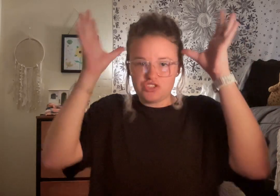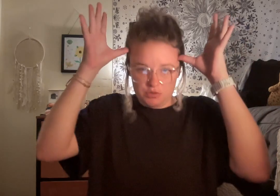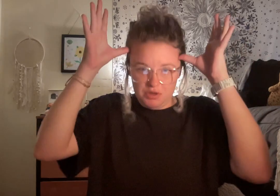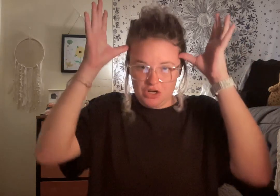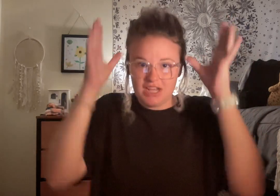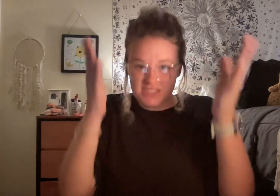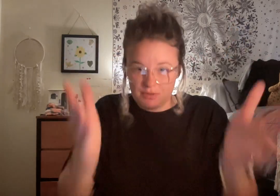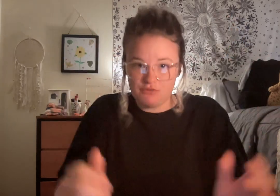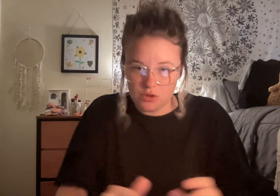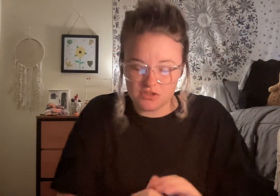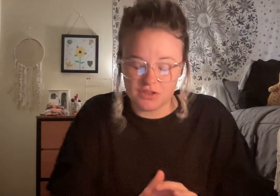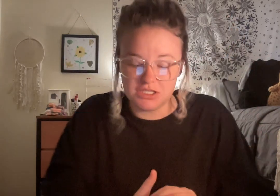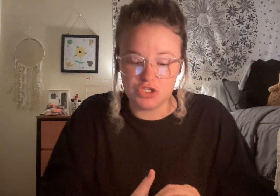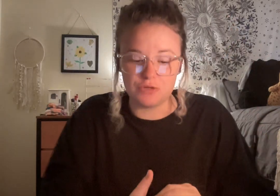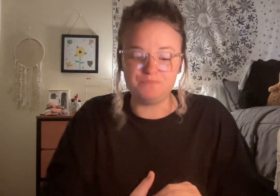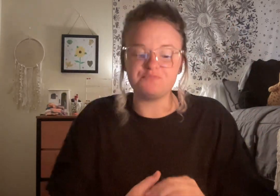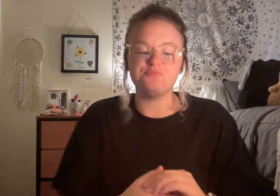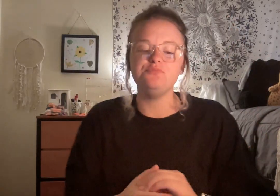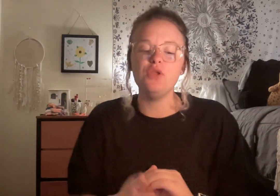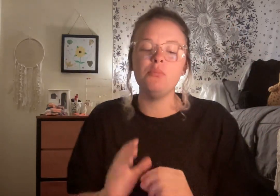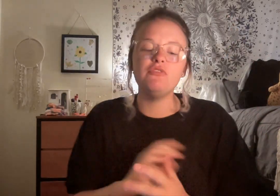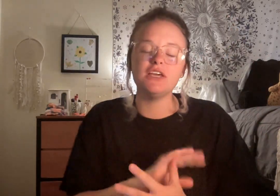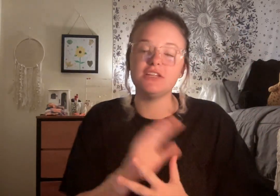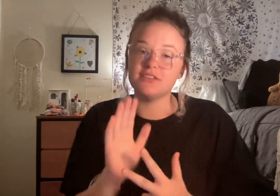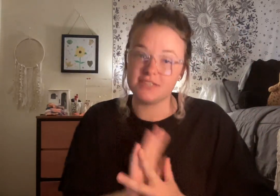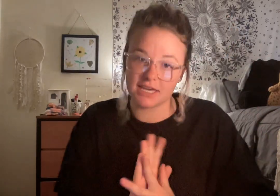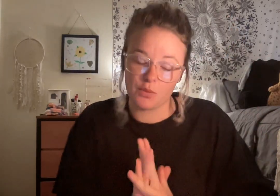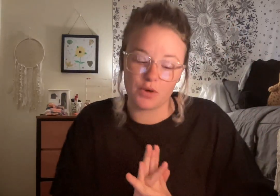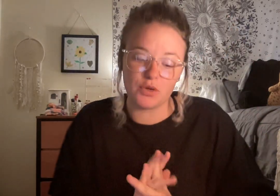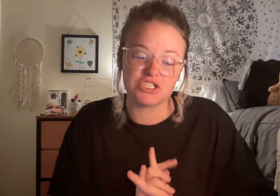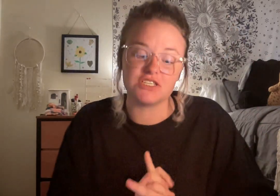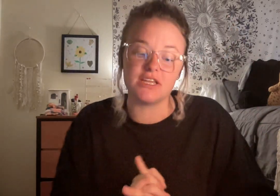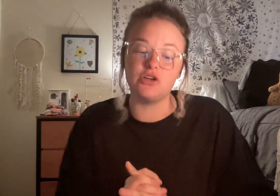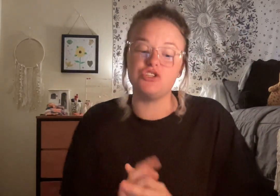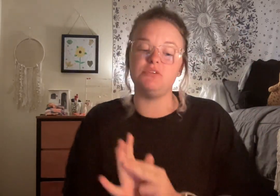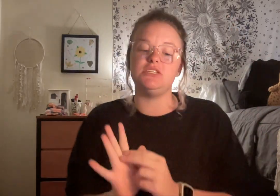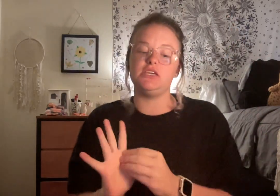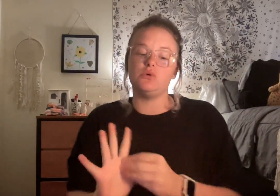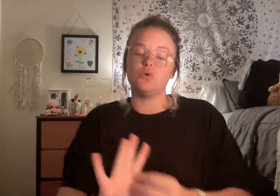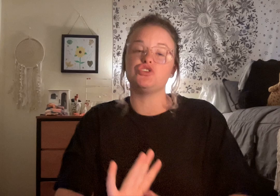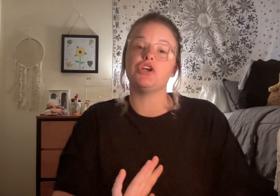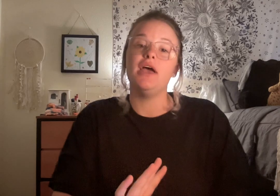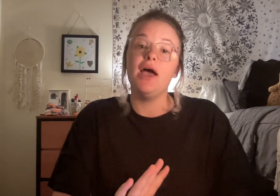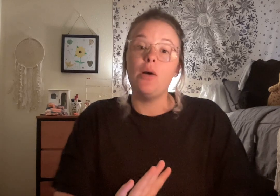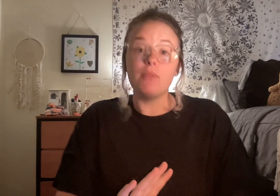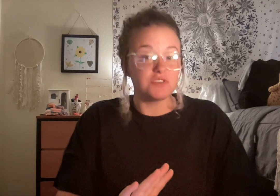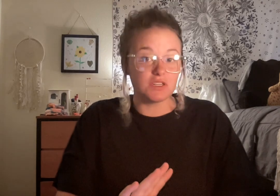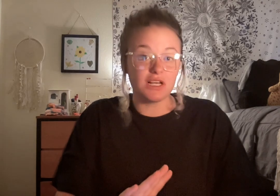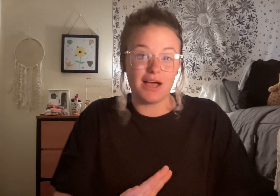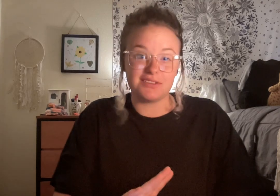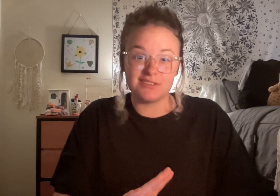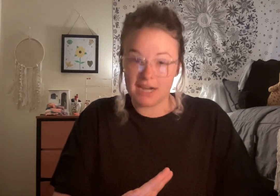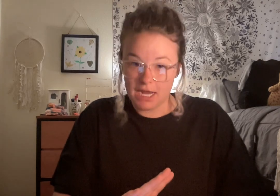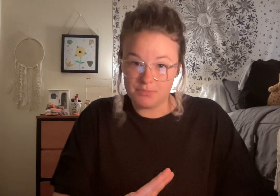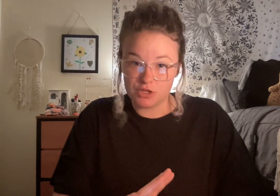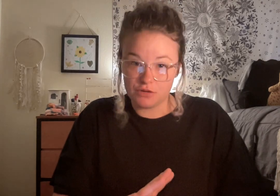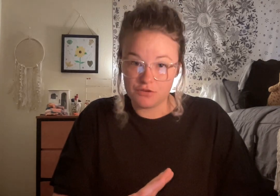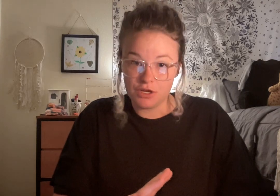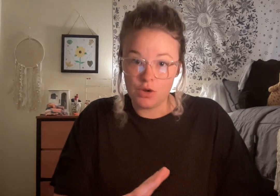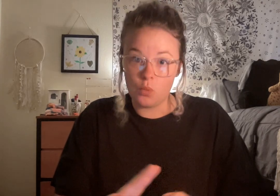start to put their hands up and focus on the teacher. Moving into the second one, which is the LGBTQ culture, most of the classes that I observed